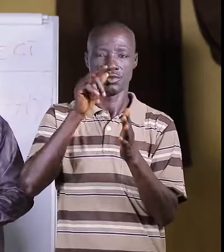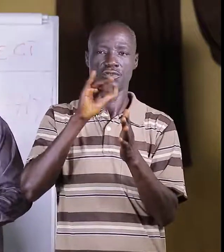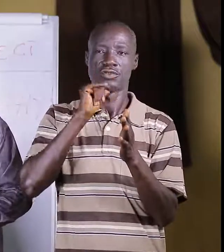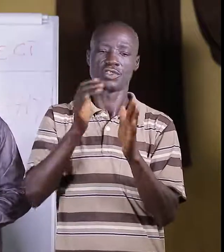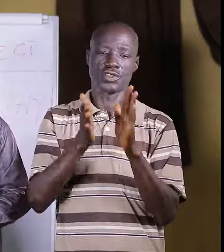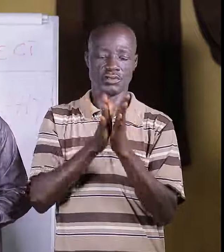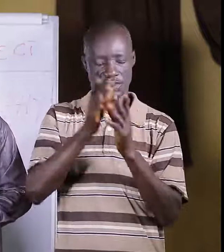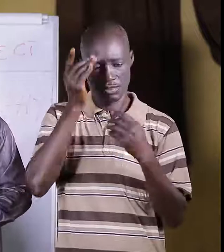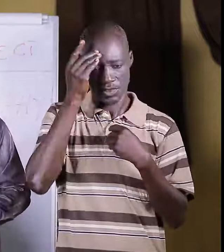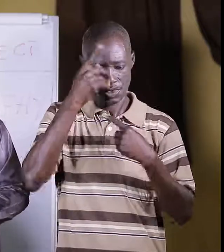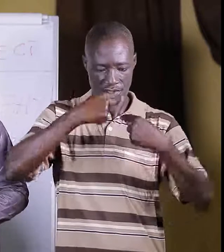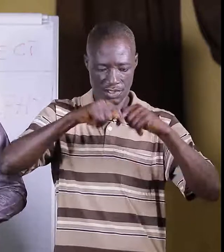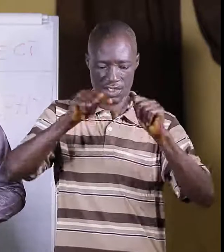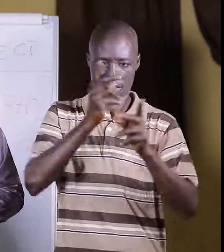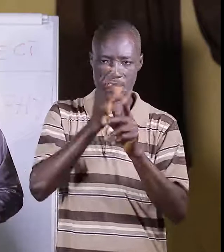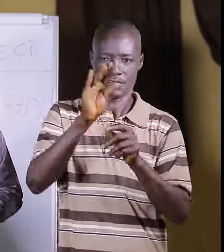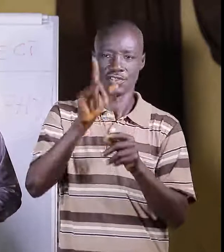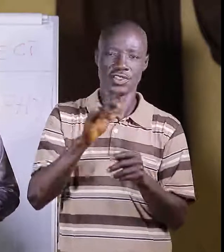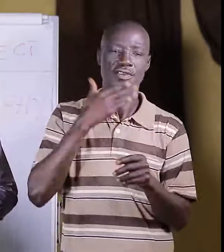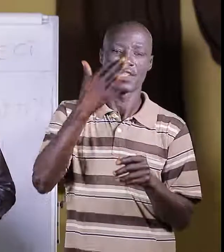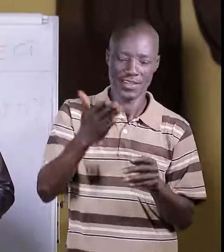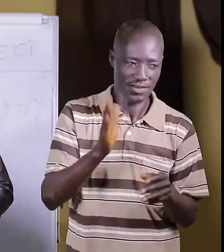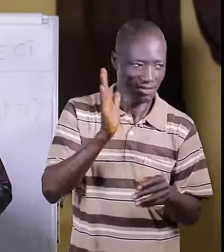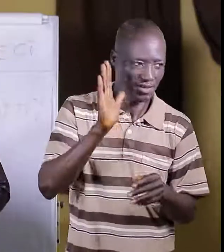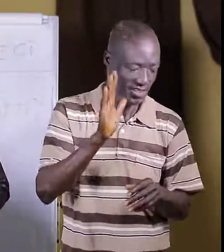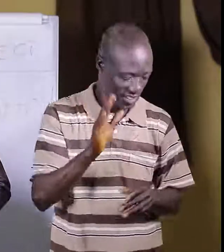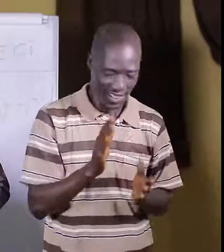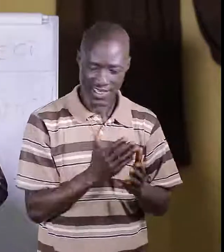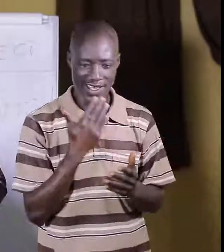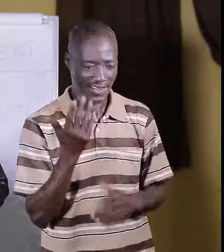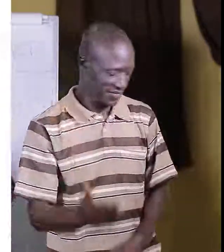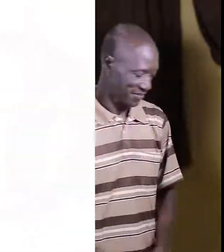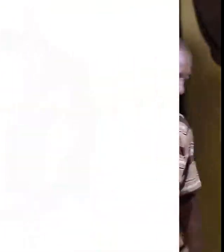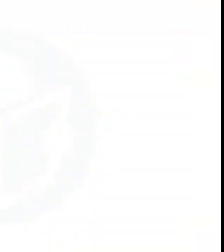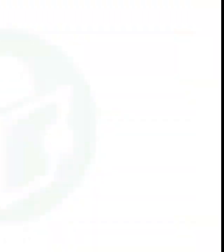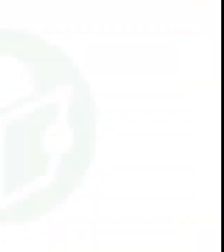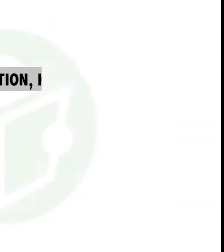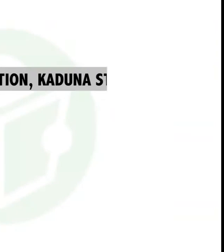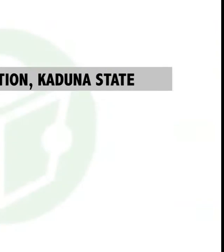over. Take good care of yourself. Thank you till we meet in our next class.